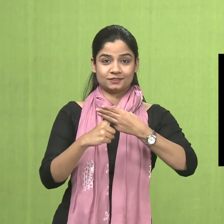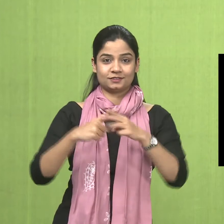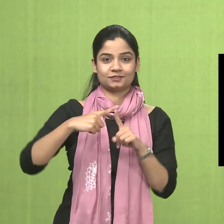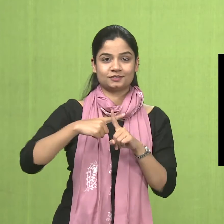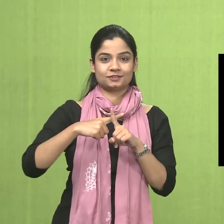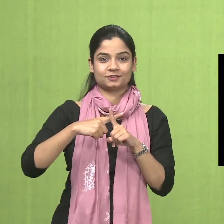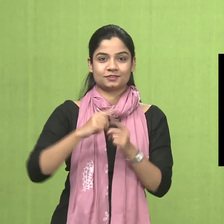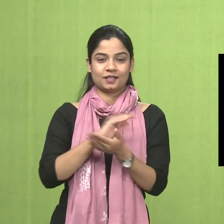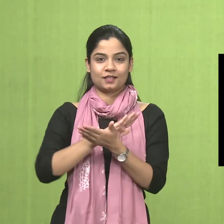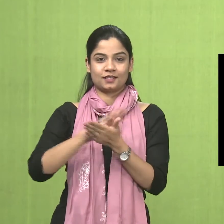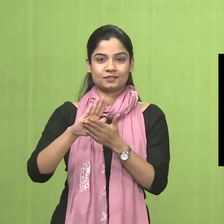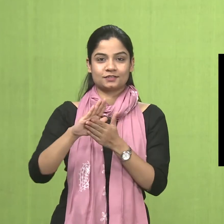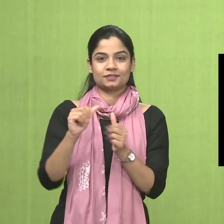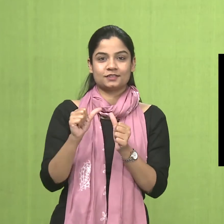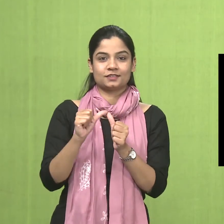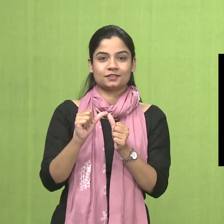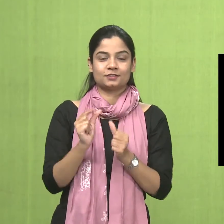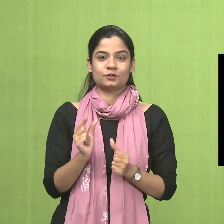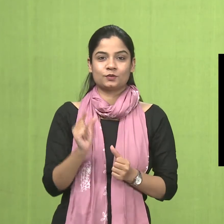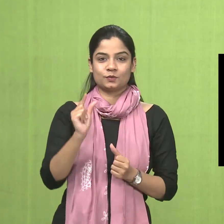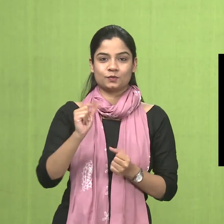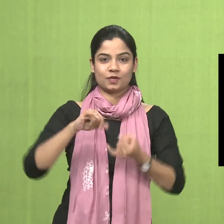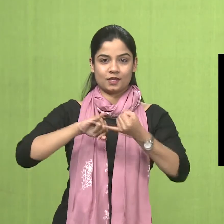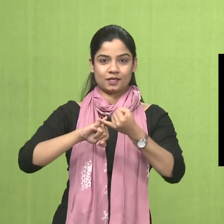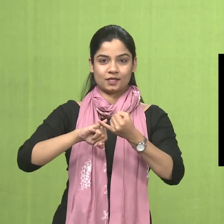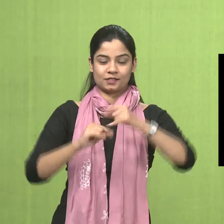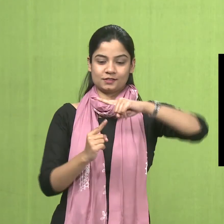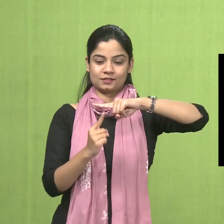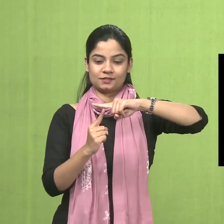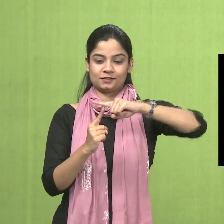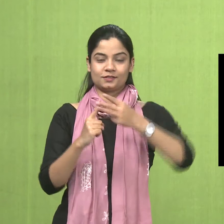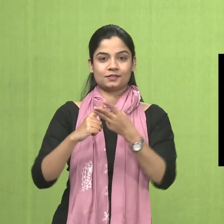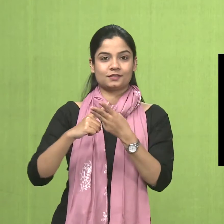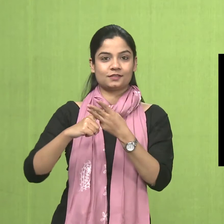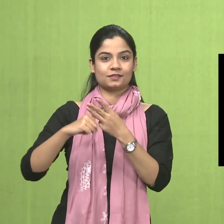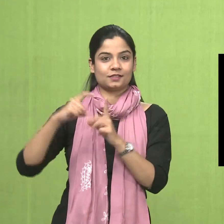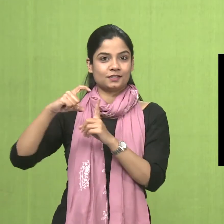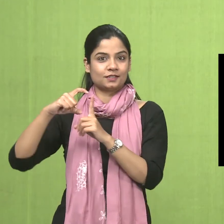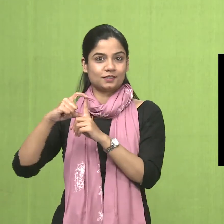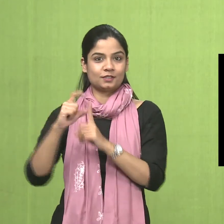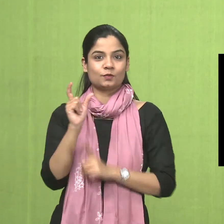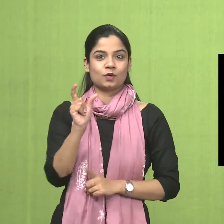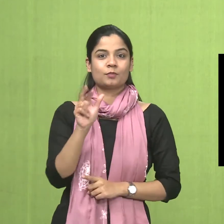Exhausted means very tired. For example, a person has worked all day, they become exhausted in the